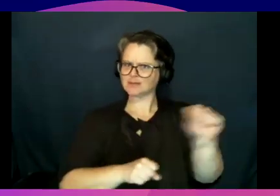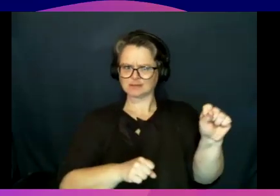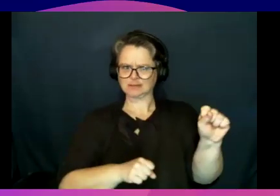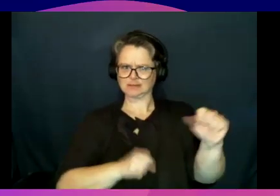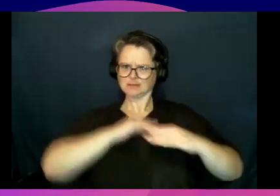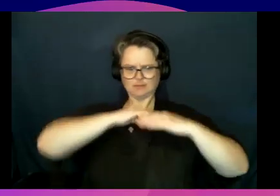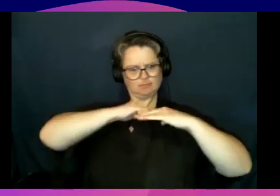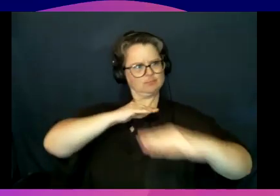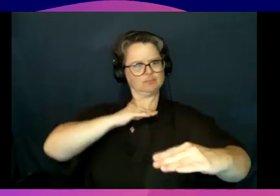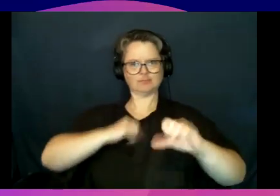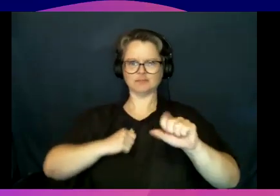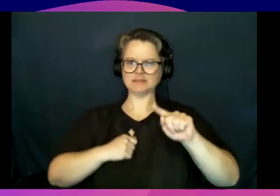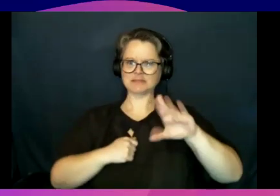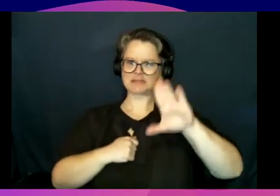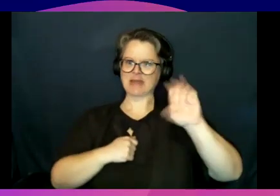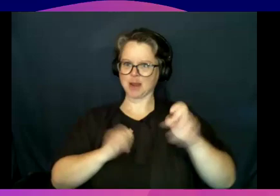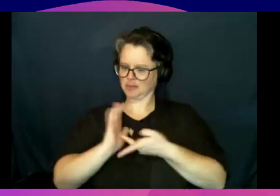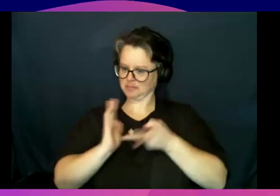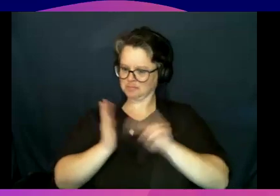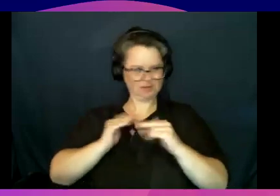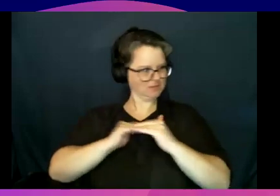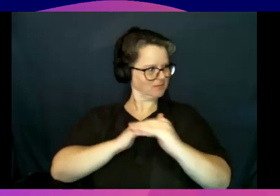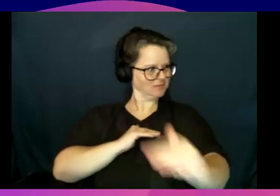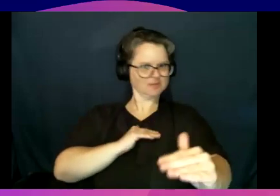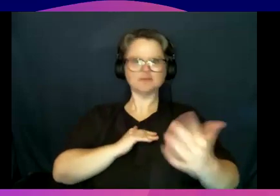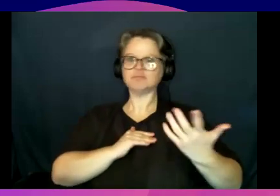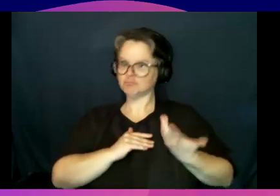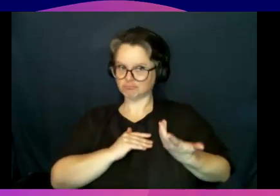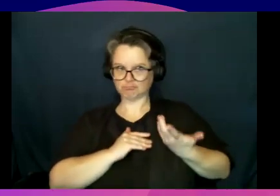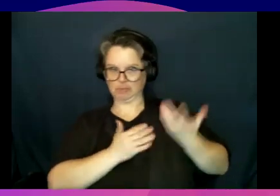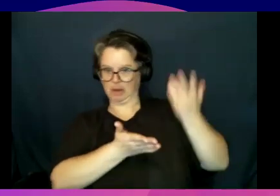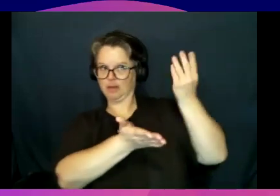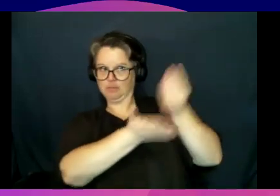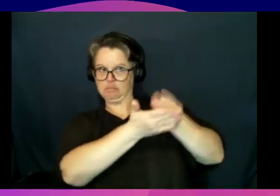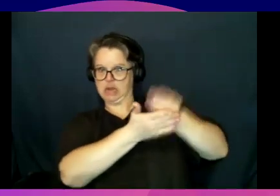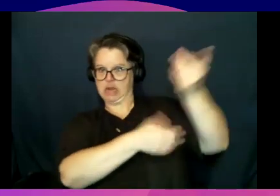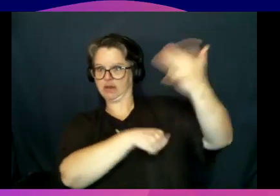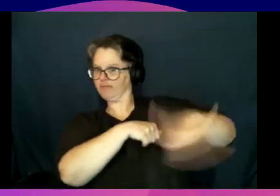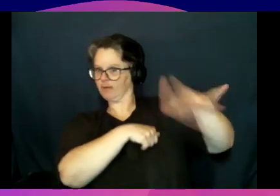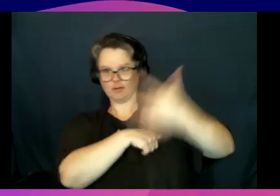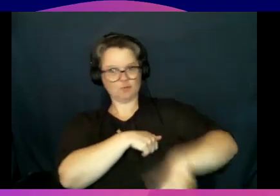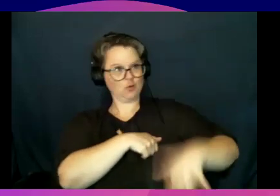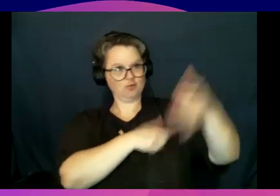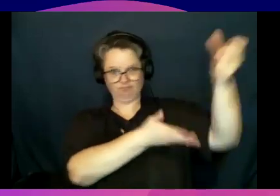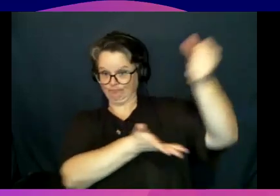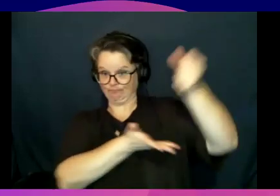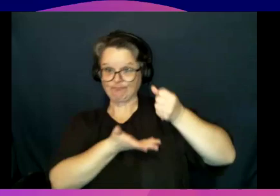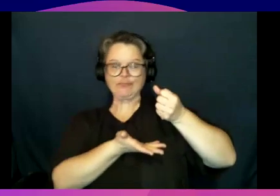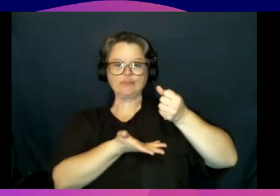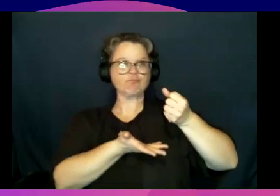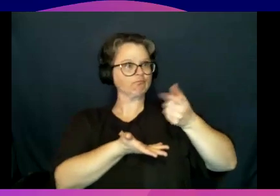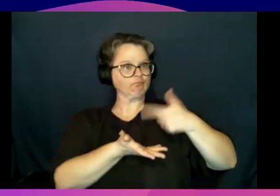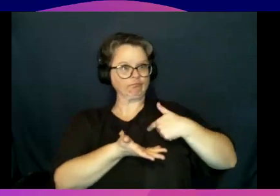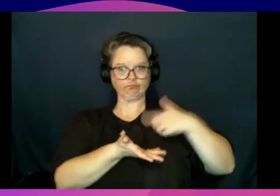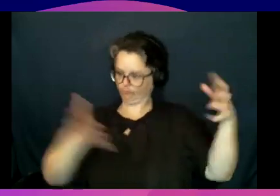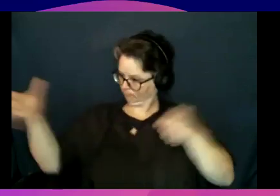equitable funding. We would have the resources we need to do GBV work well, to not have 6-month wait lists, to not